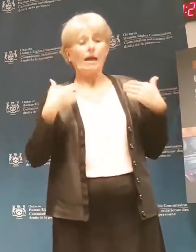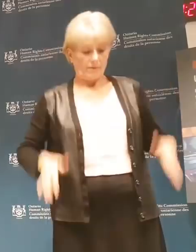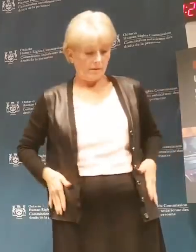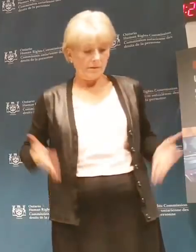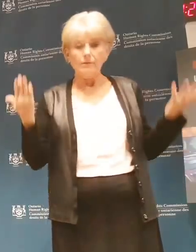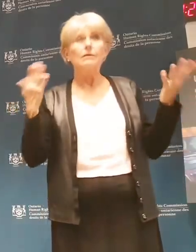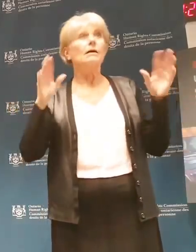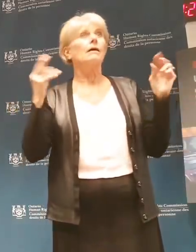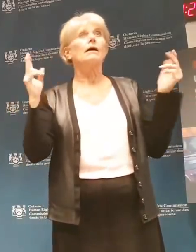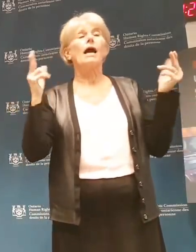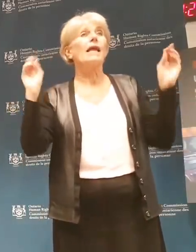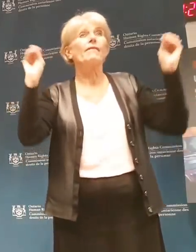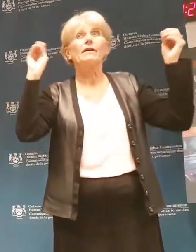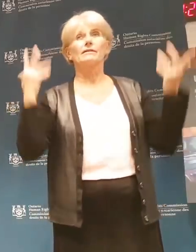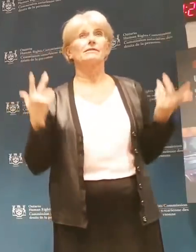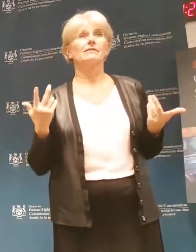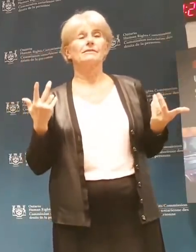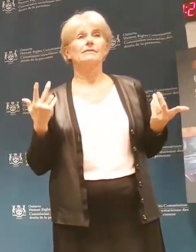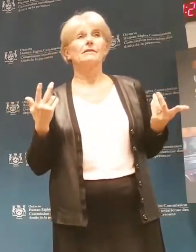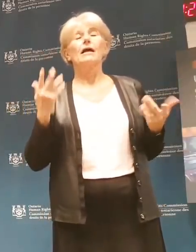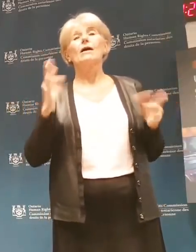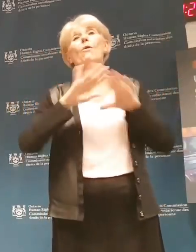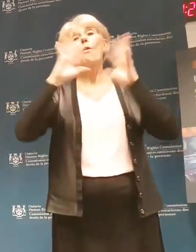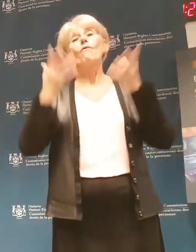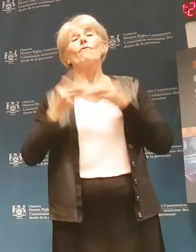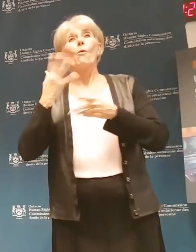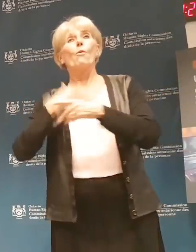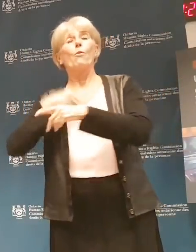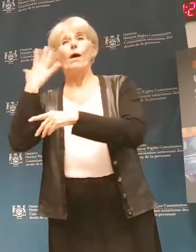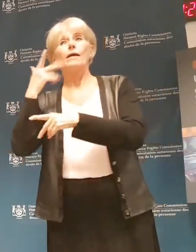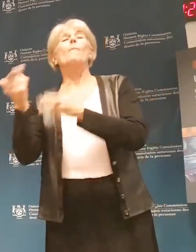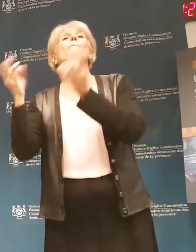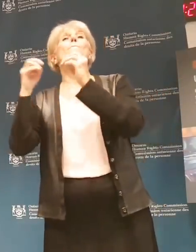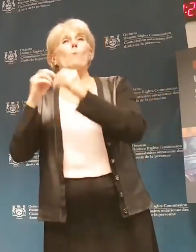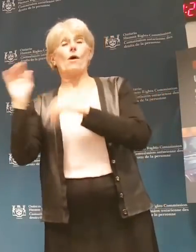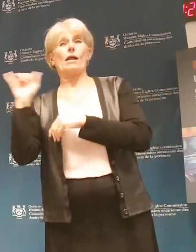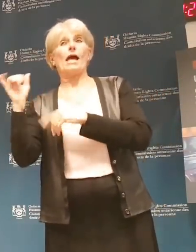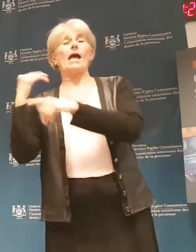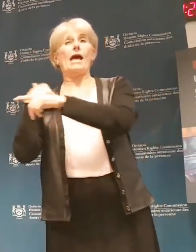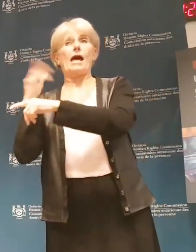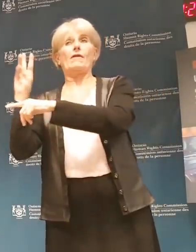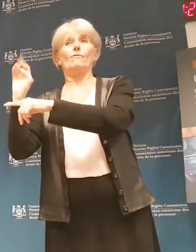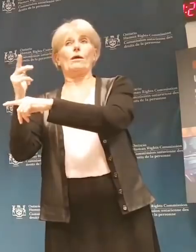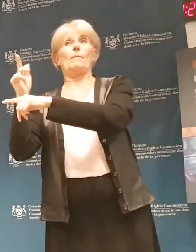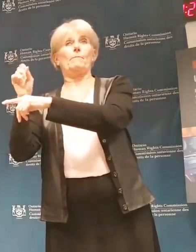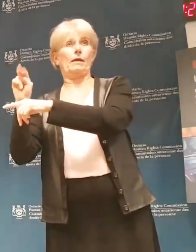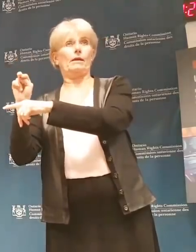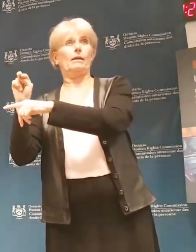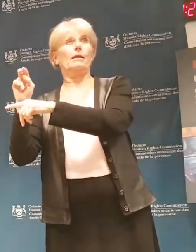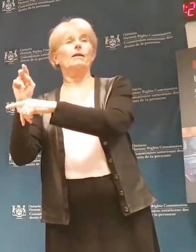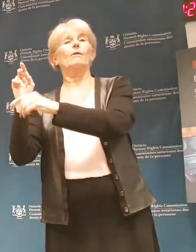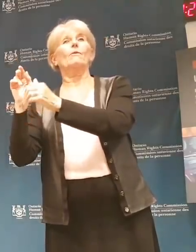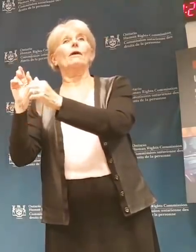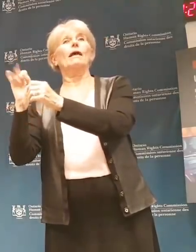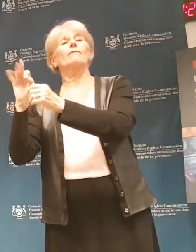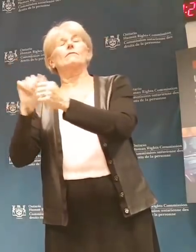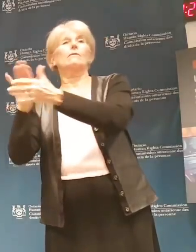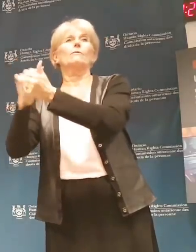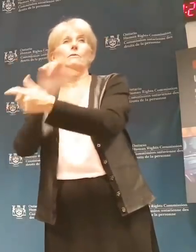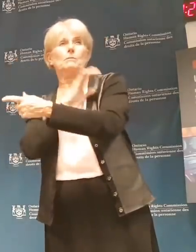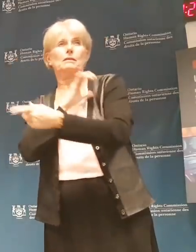their encounter, and that overall white people actually were more likely to have a weapon during their encounter with the Toronto Police